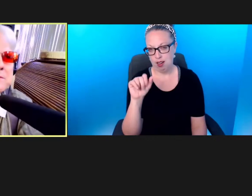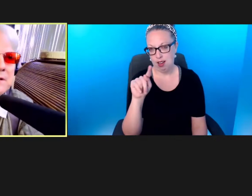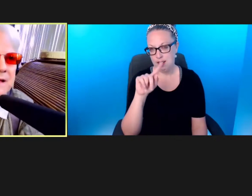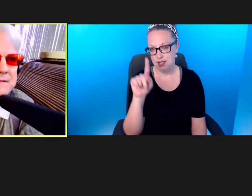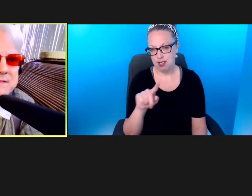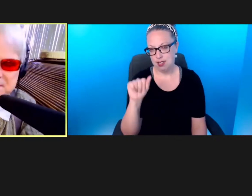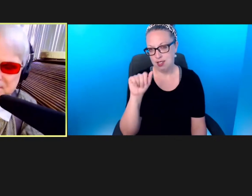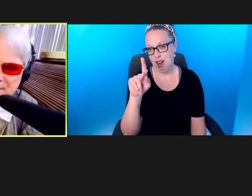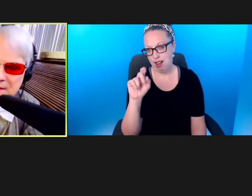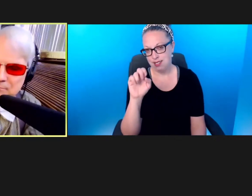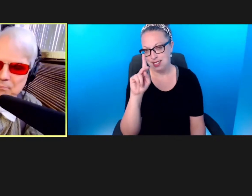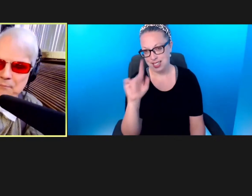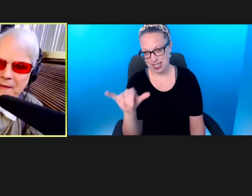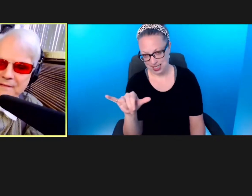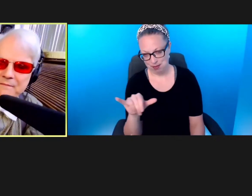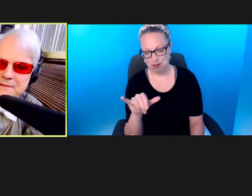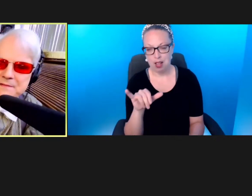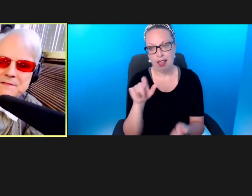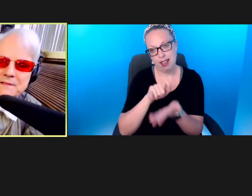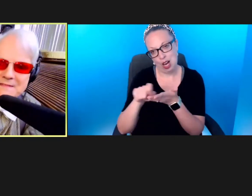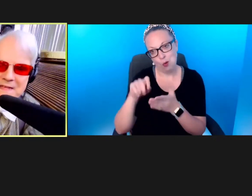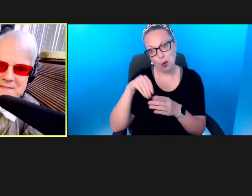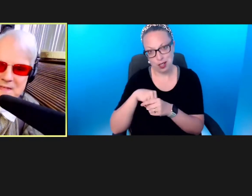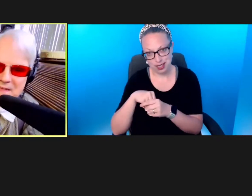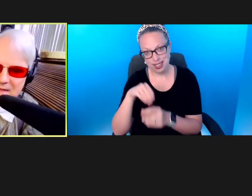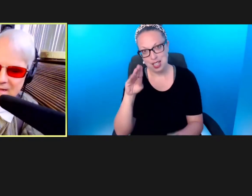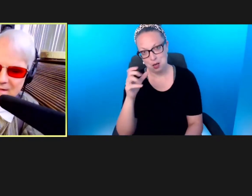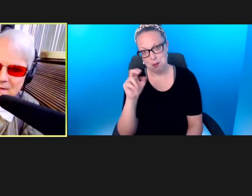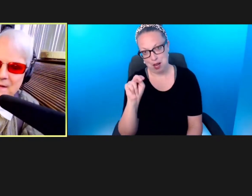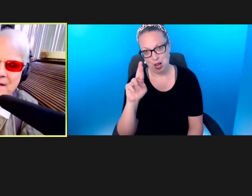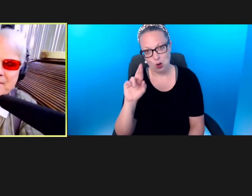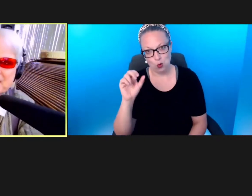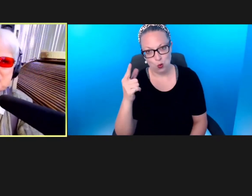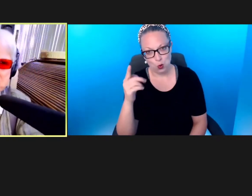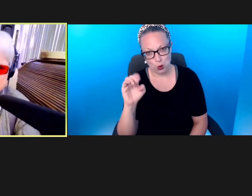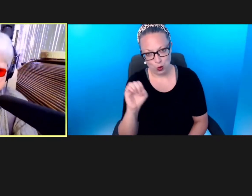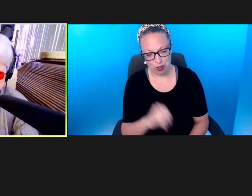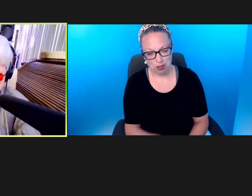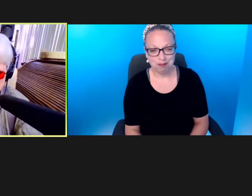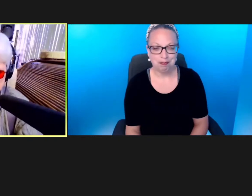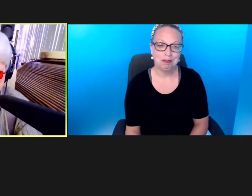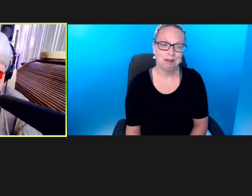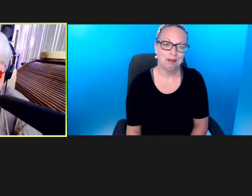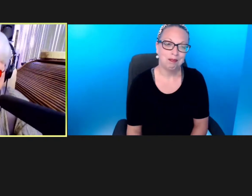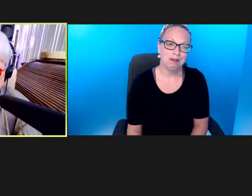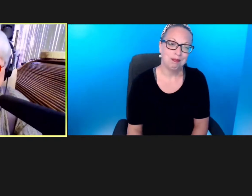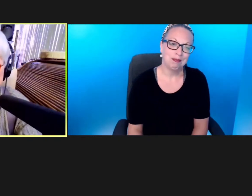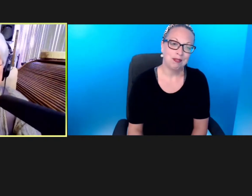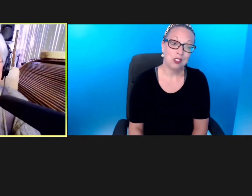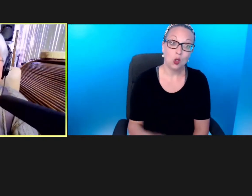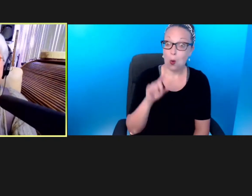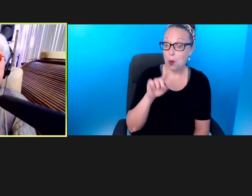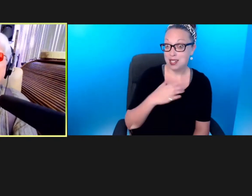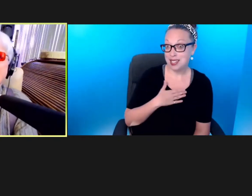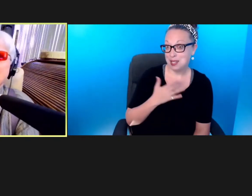Baton Rouge, and hence the name Baton Rouge Kazatsky. Now this is my favorite.